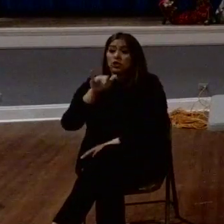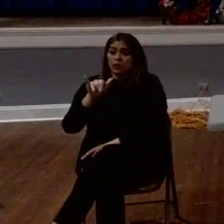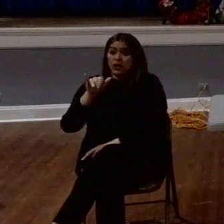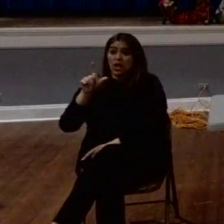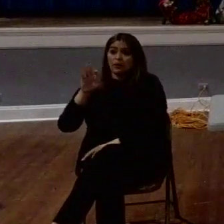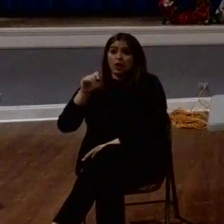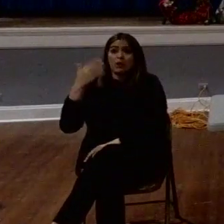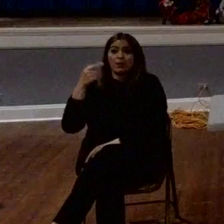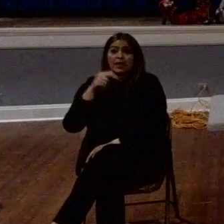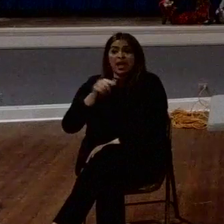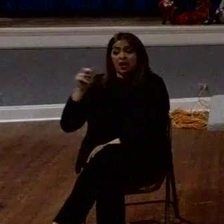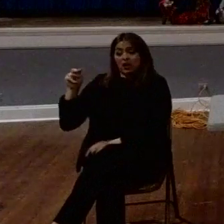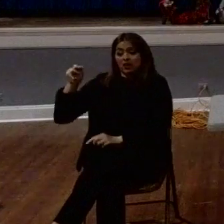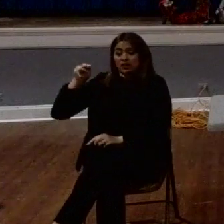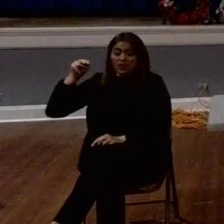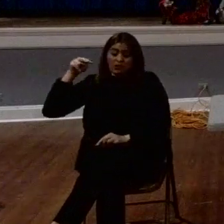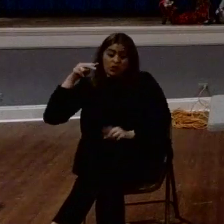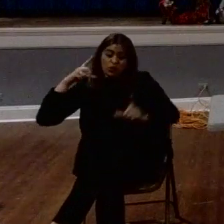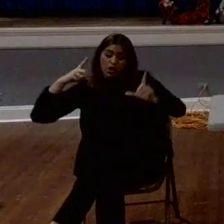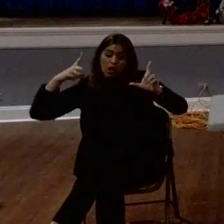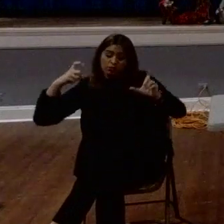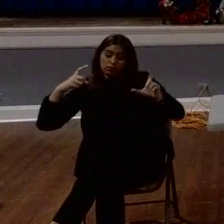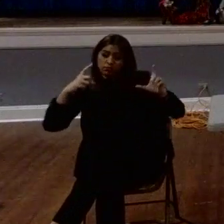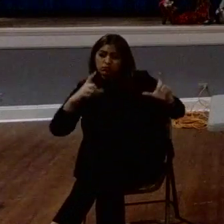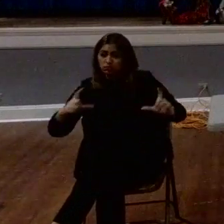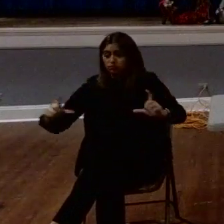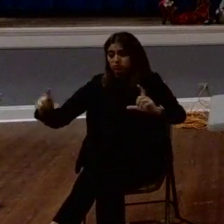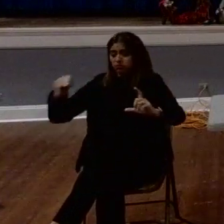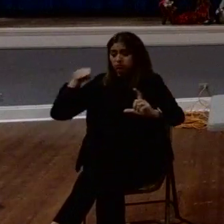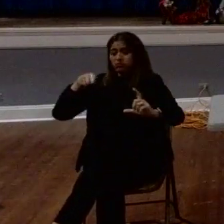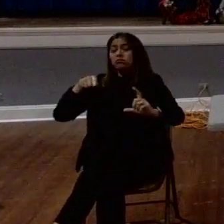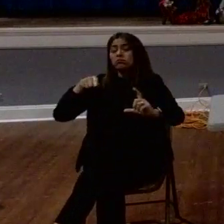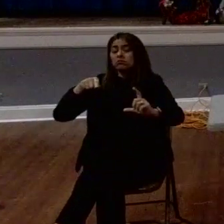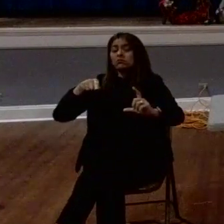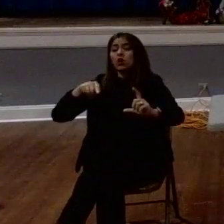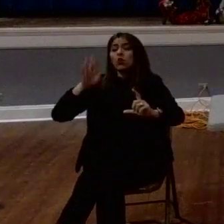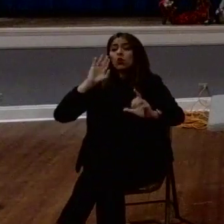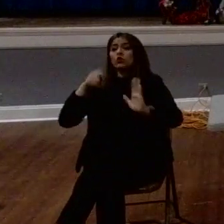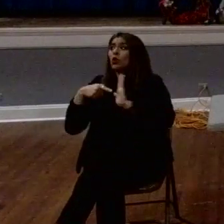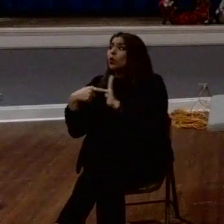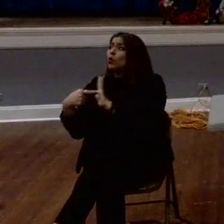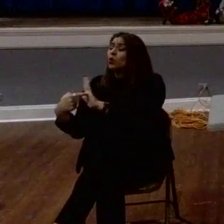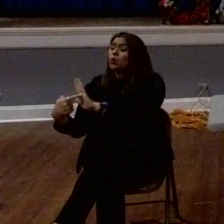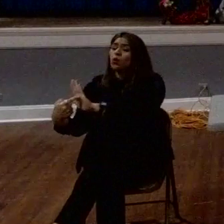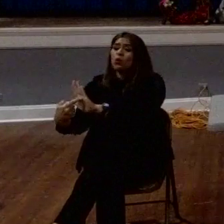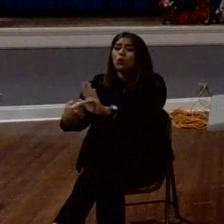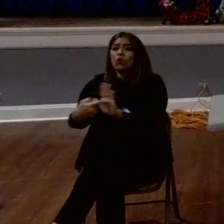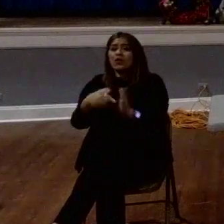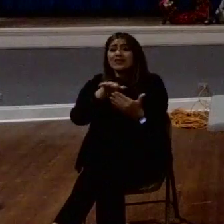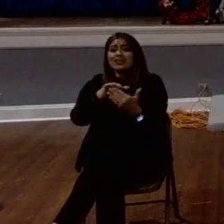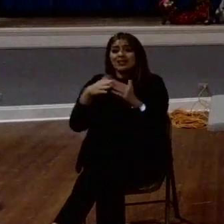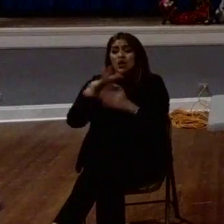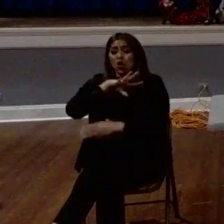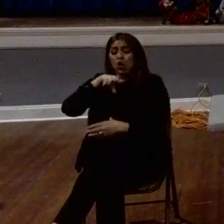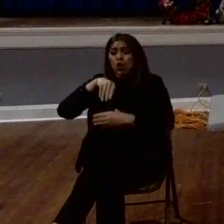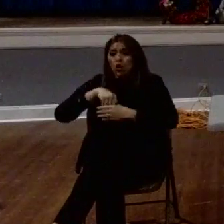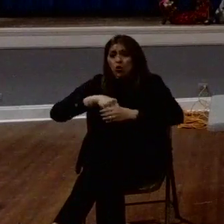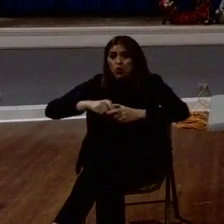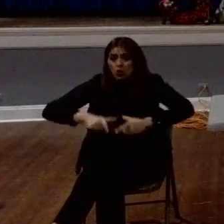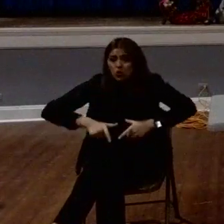from Cherry and Lamar that gives that entire view of the city, including the Hemisphere Tower,